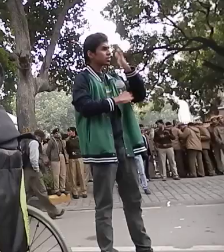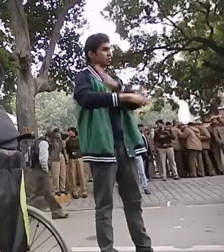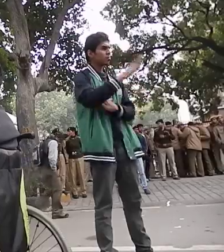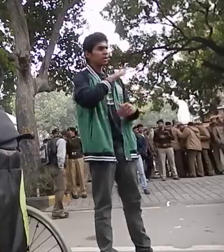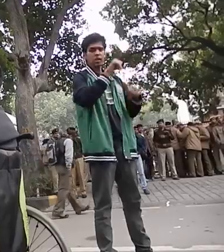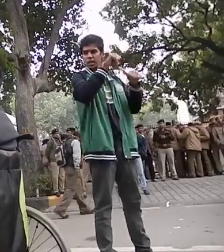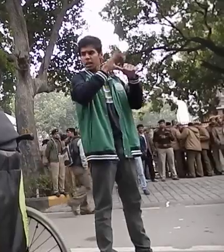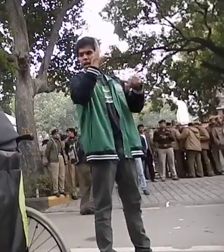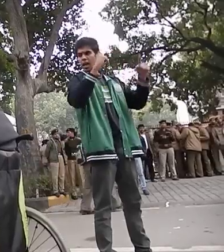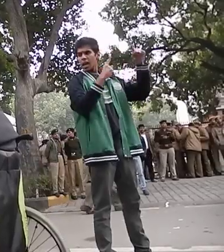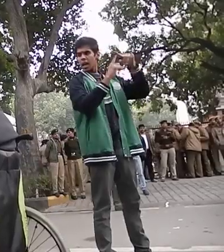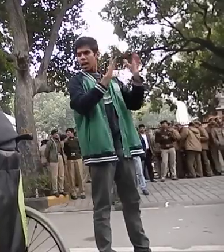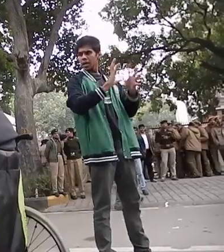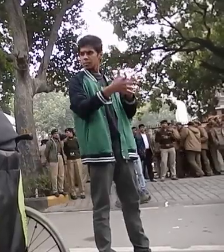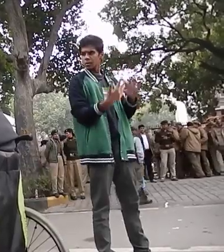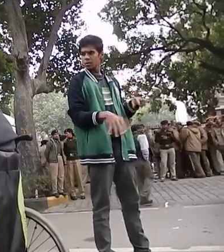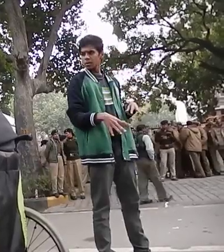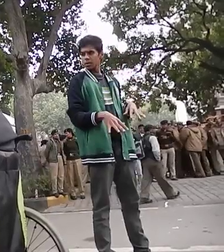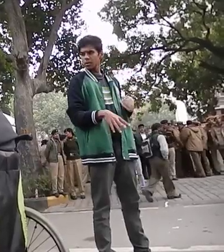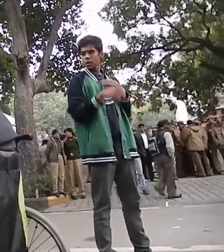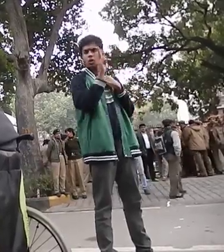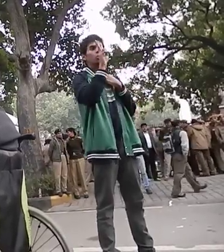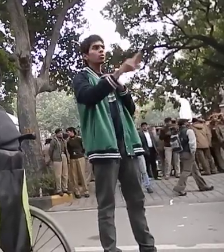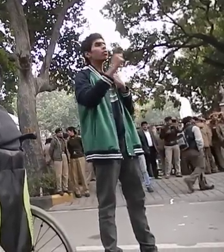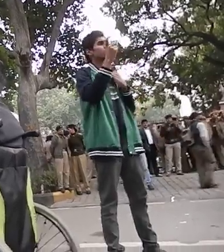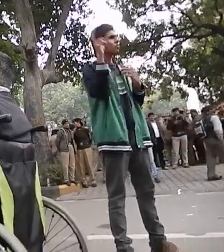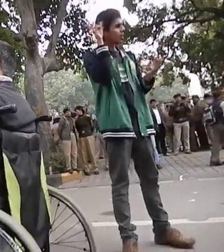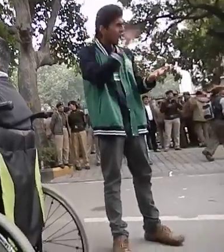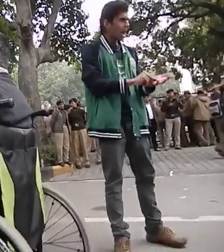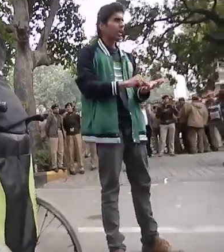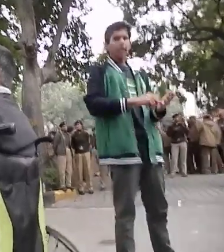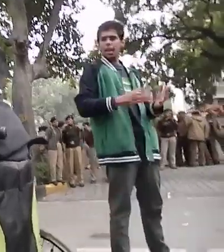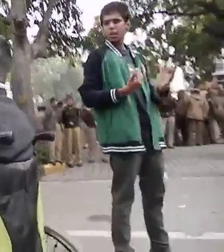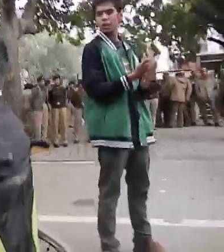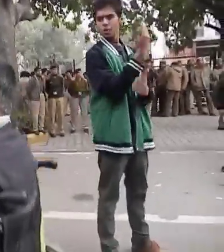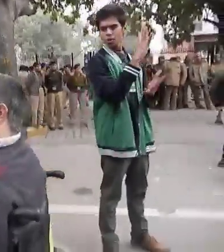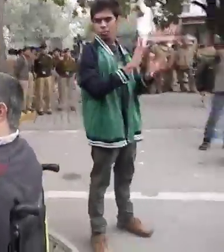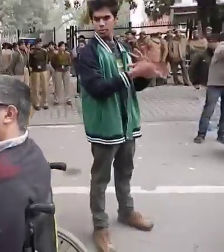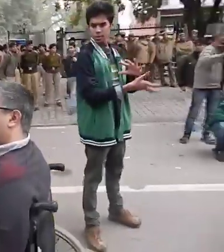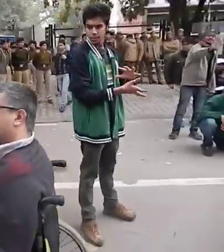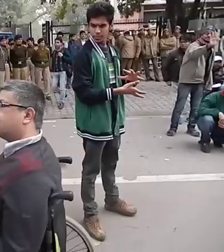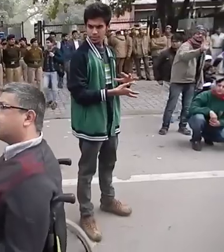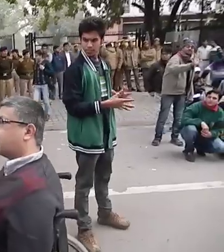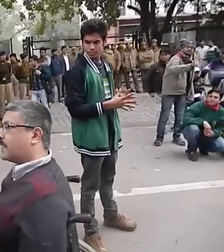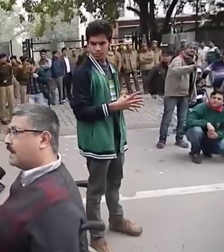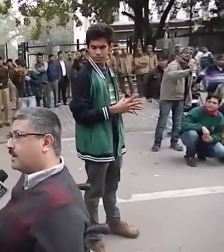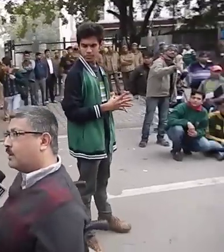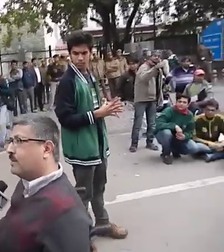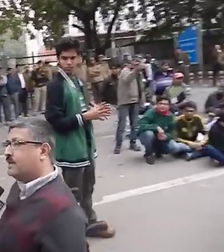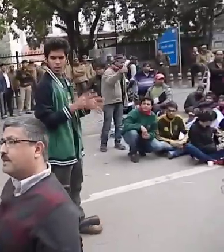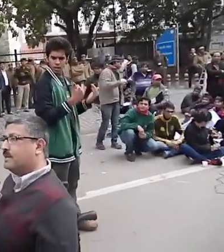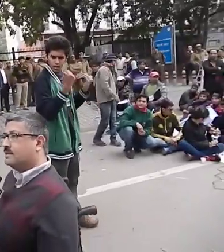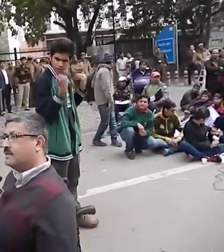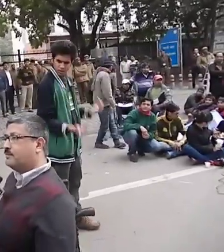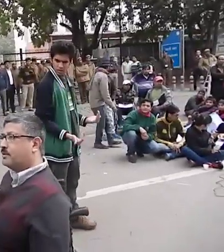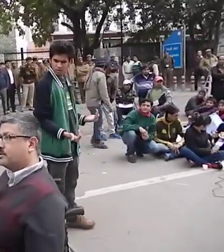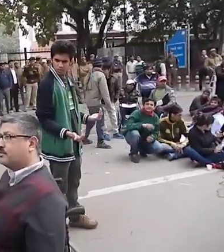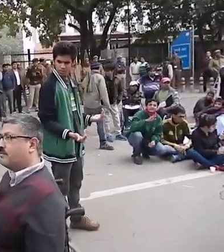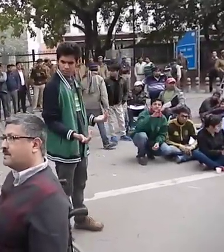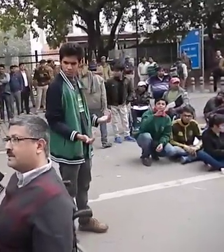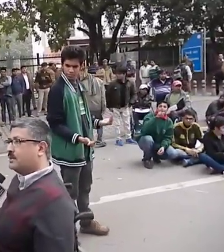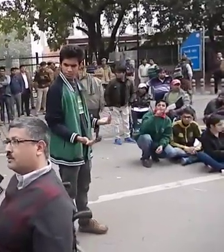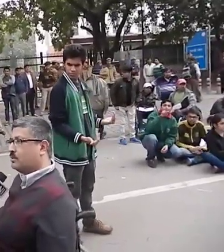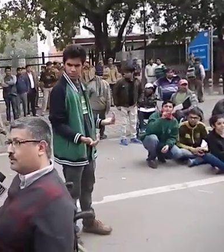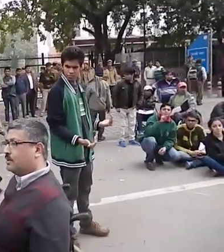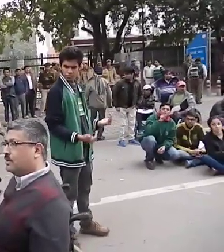95. It was in 2007 that India ratified the United Nations Convention on the Rights of People with Disabilities. And now India is in the process